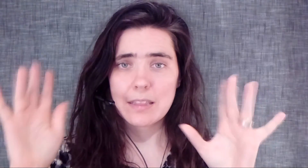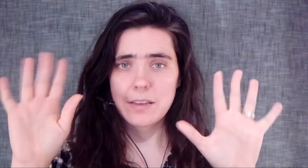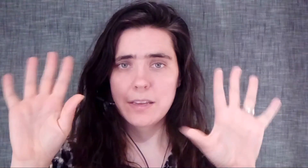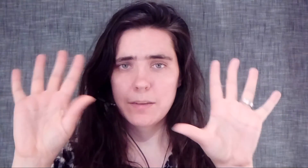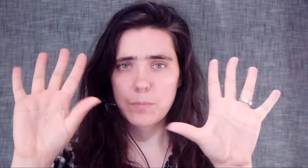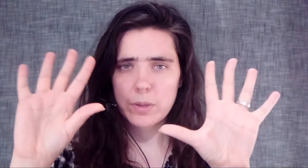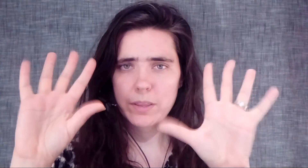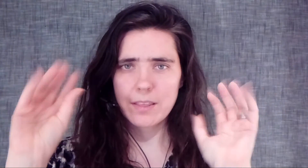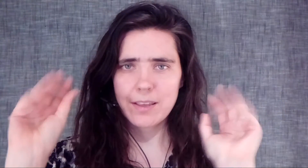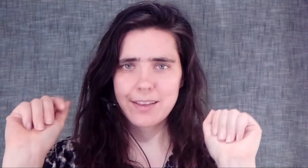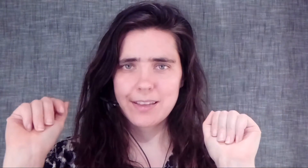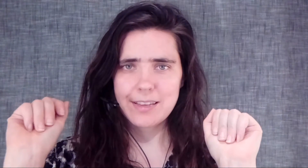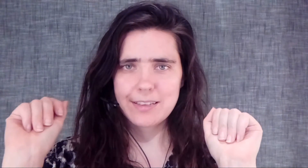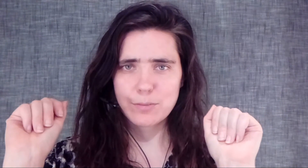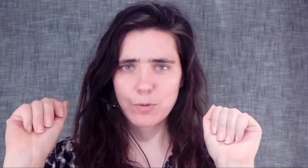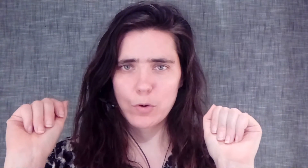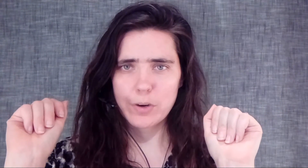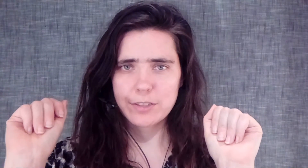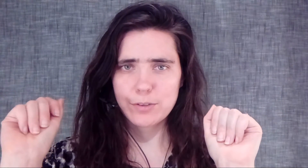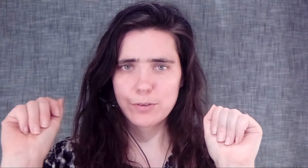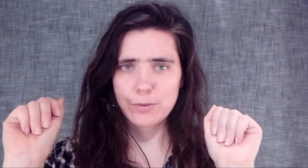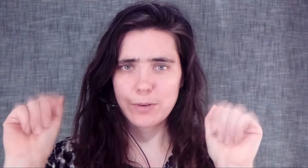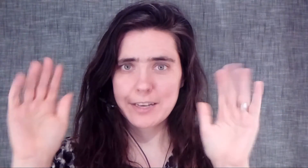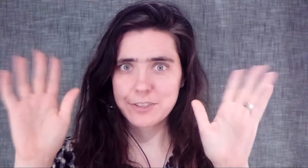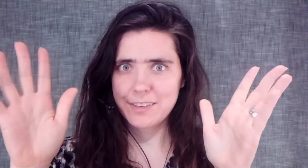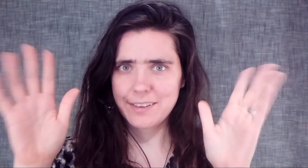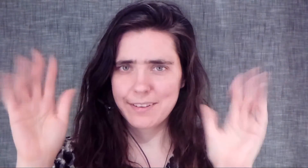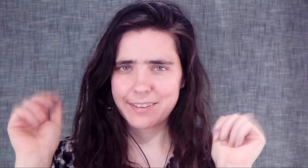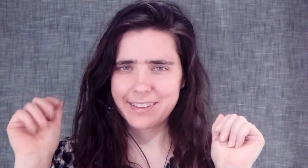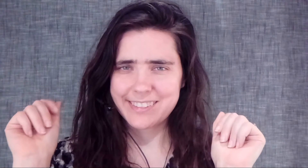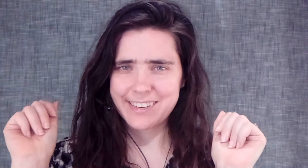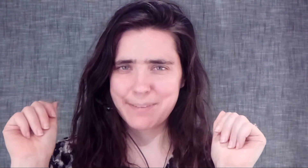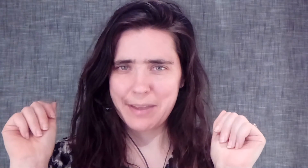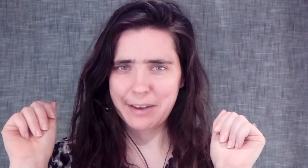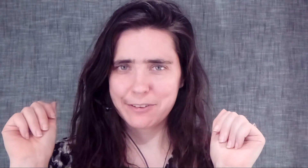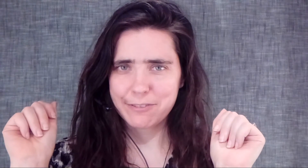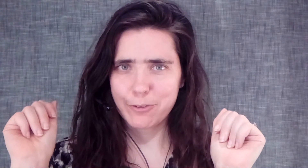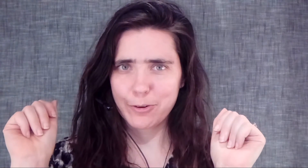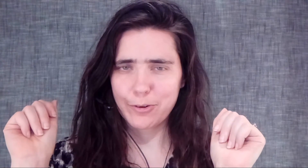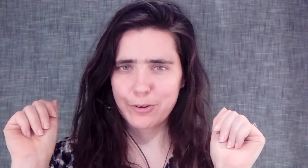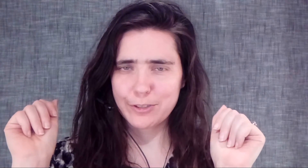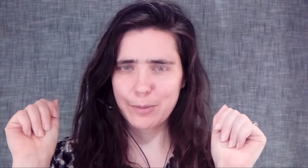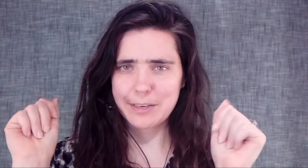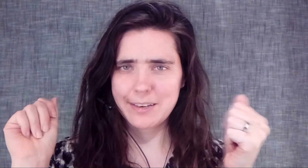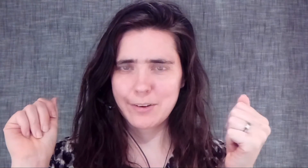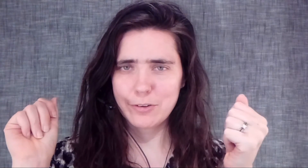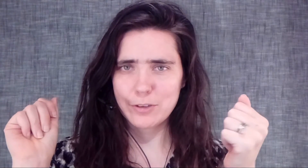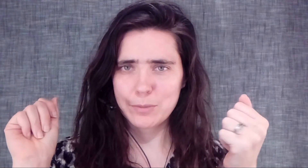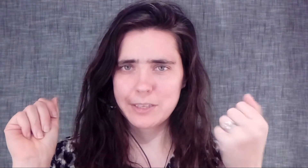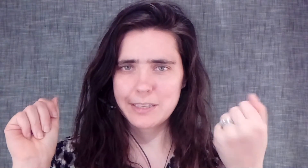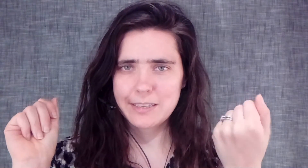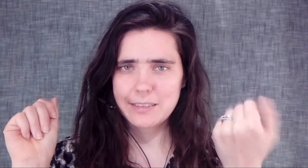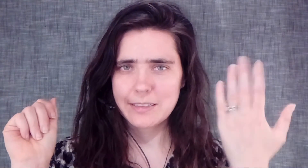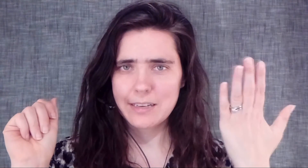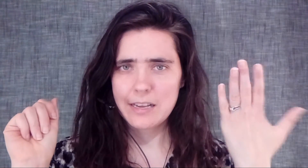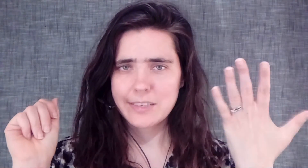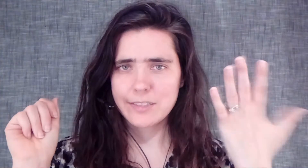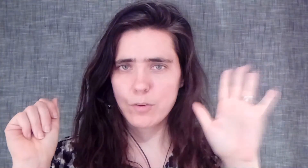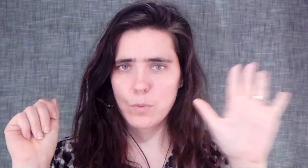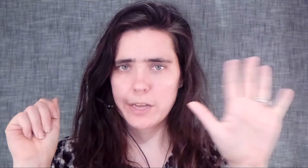the important thing is we're going to it's going to matter for our dominant and non-dominant hand. So when I